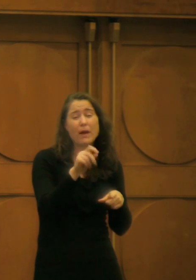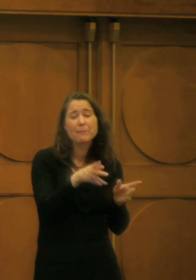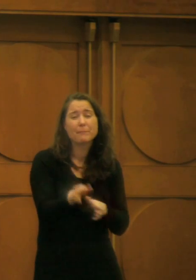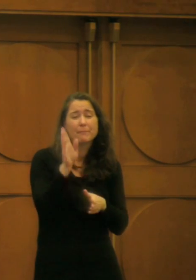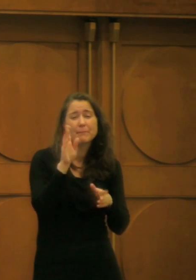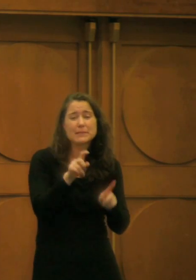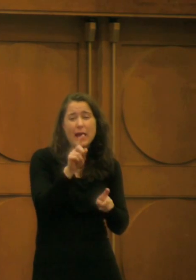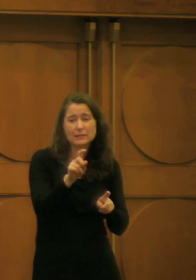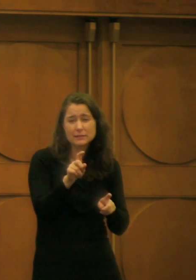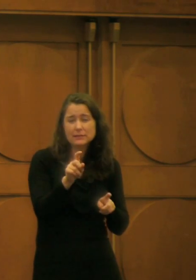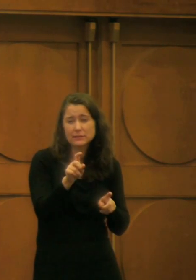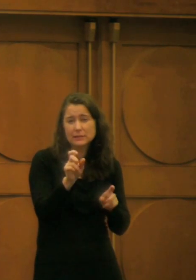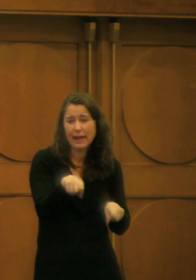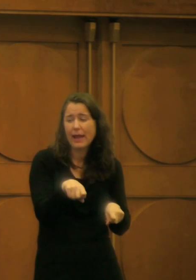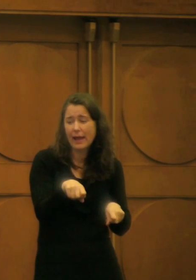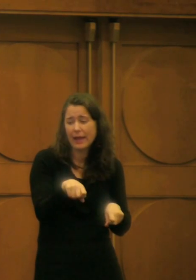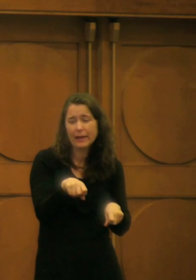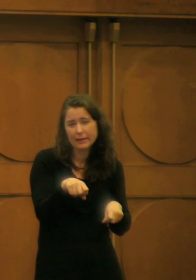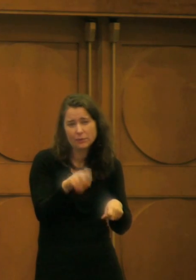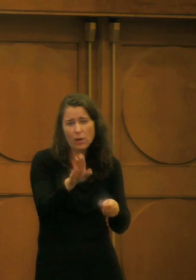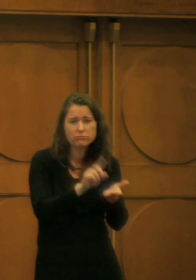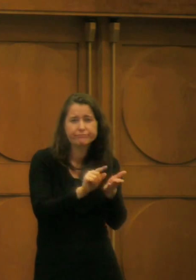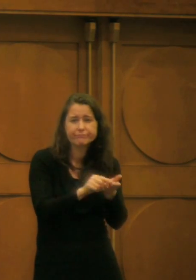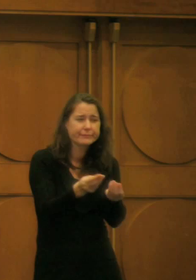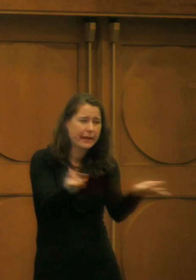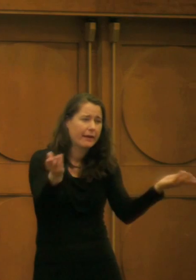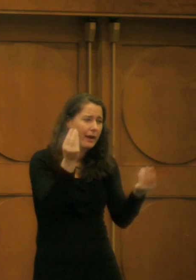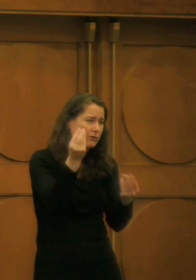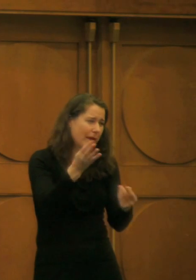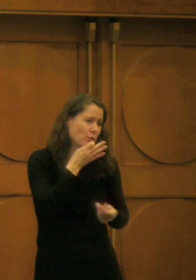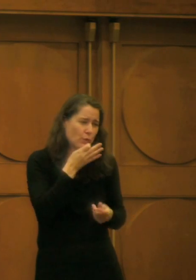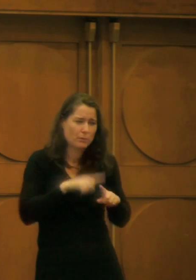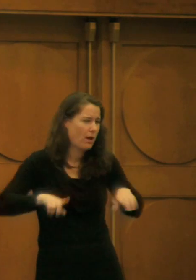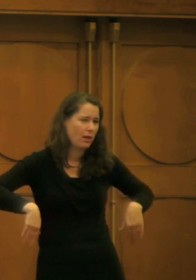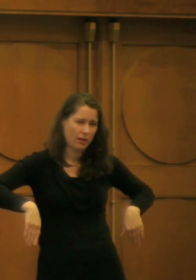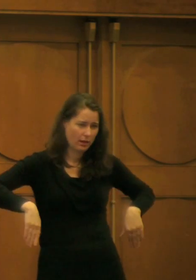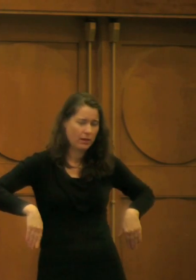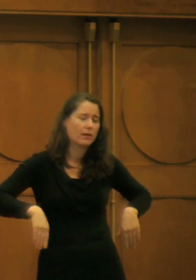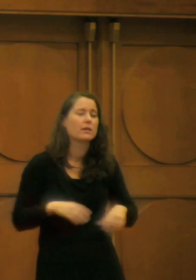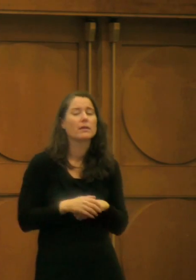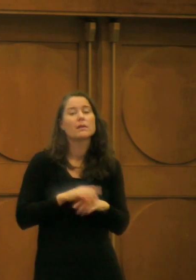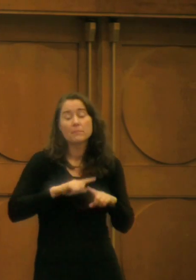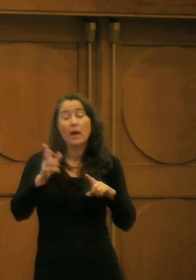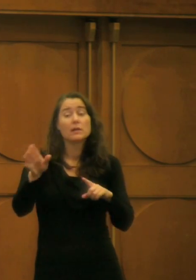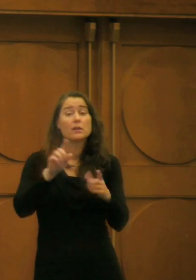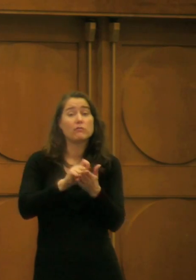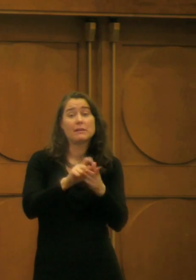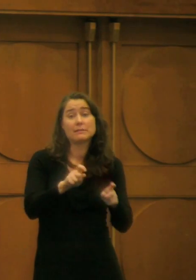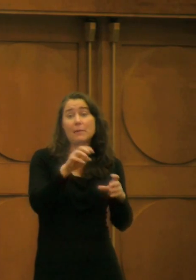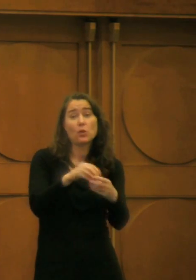preparation materials will be forthcoming. But it's going to cover, obviously, medical terminology,